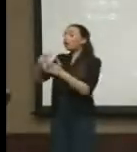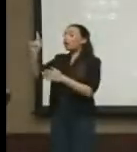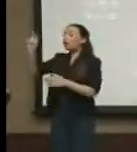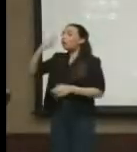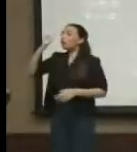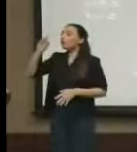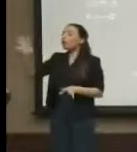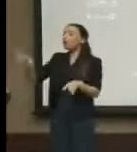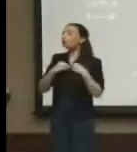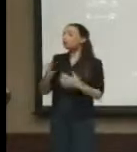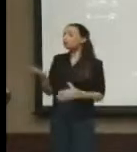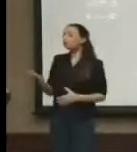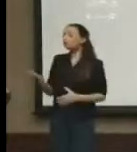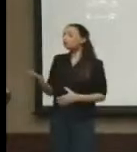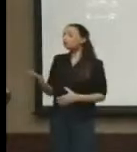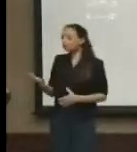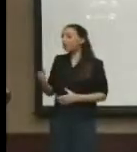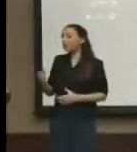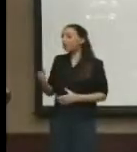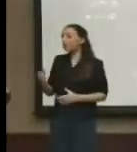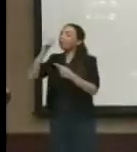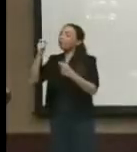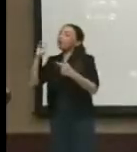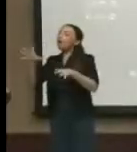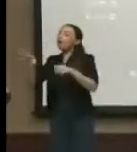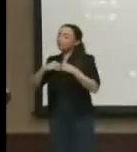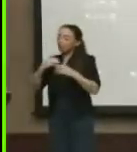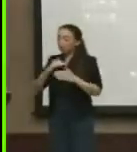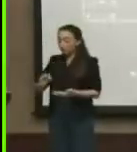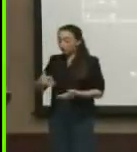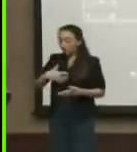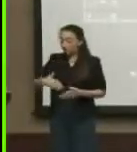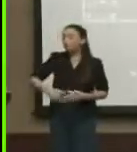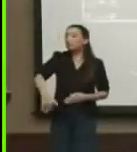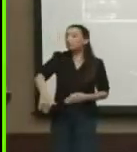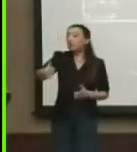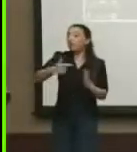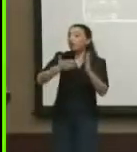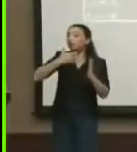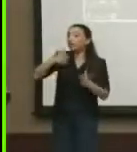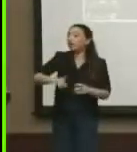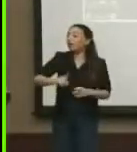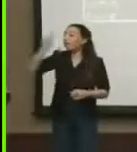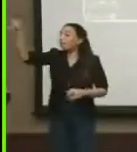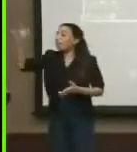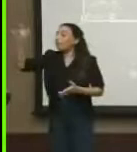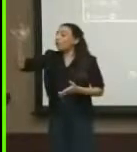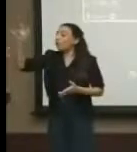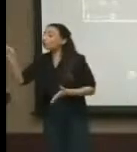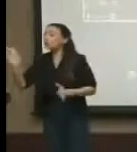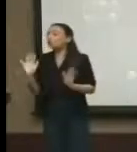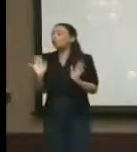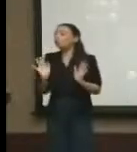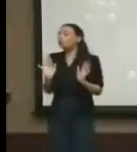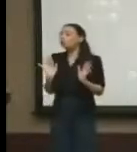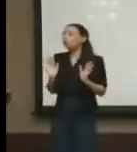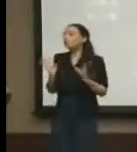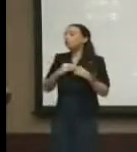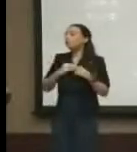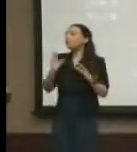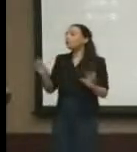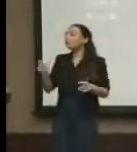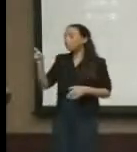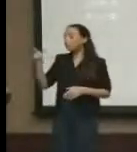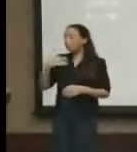One way that we are addressing that is that taking the training centers as close as possible to where the people